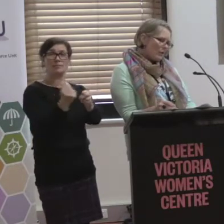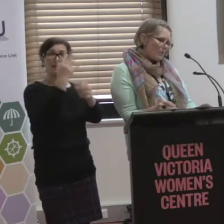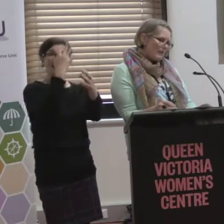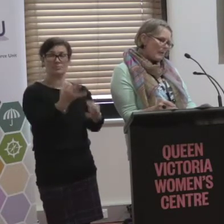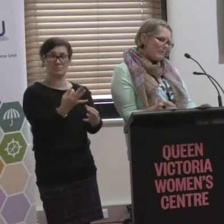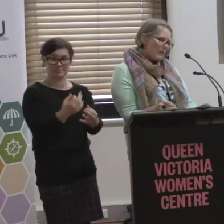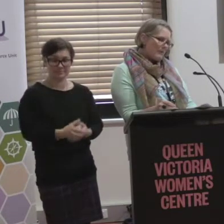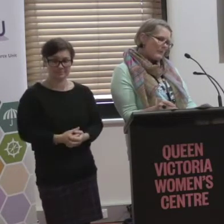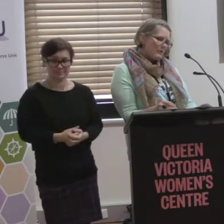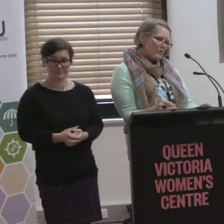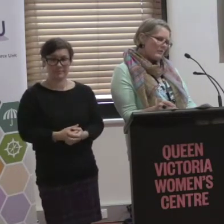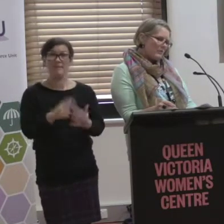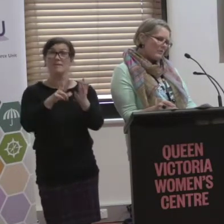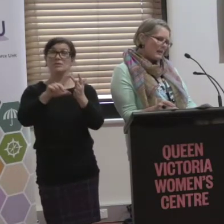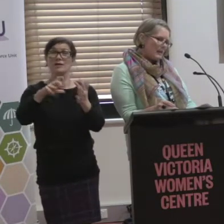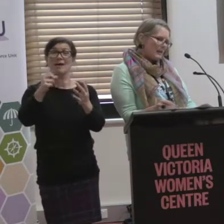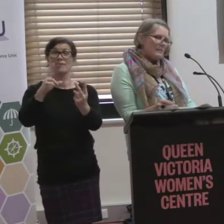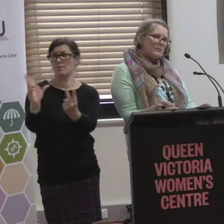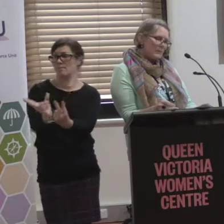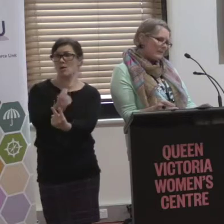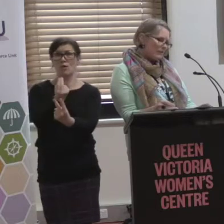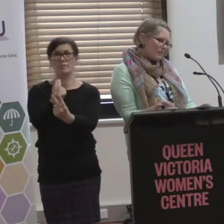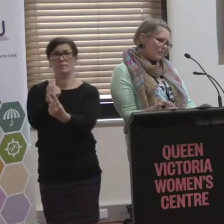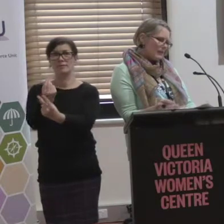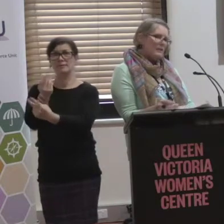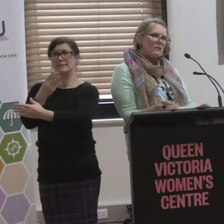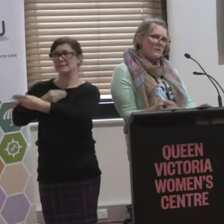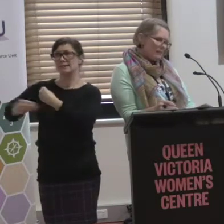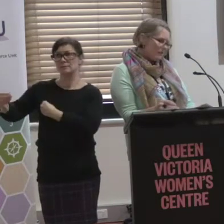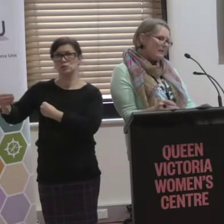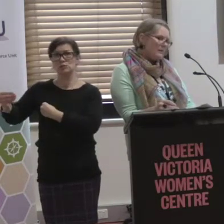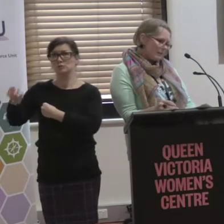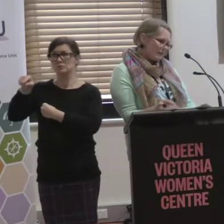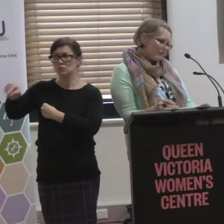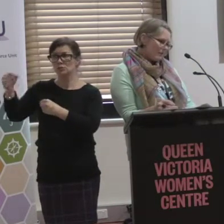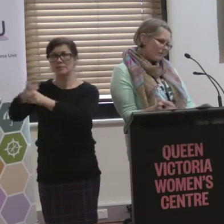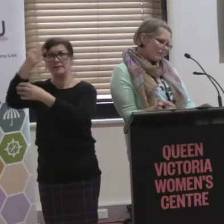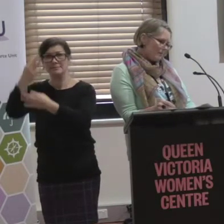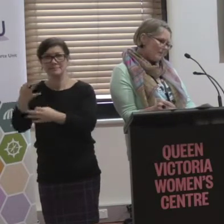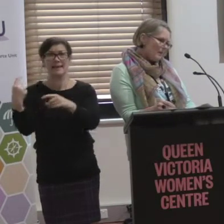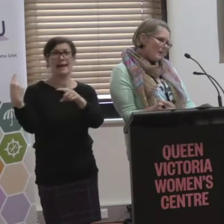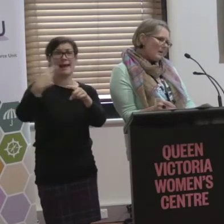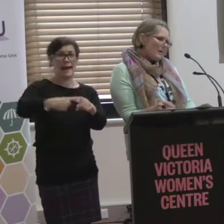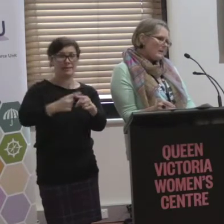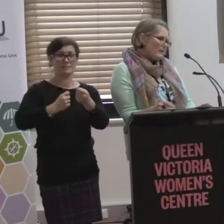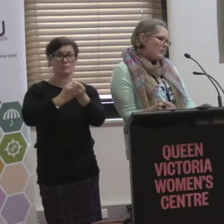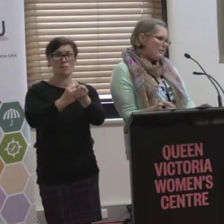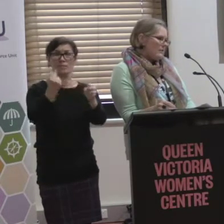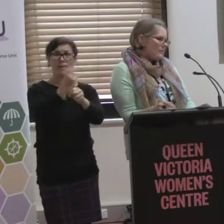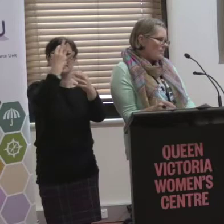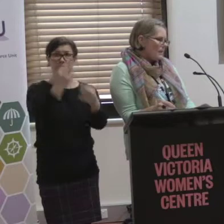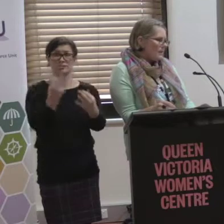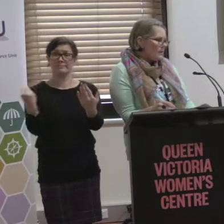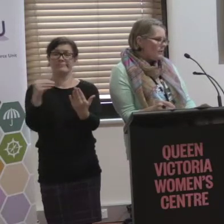has incorporated both substitute decision-making and supported decision-making into its legislation. So